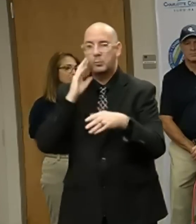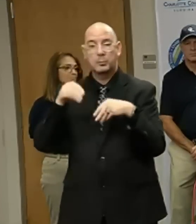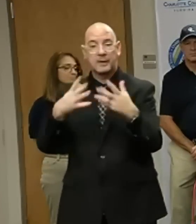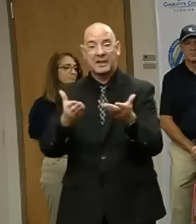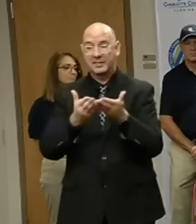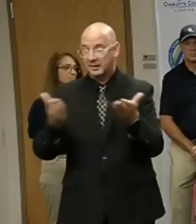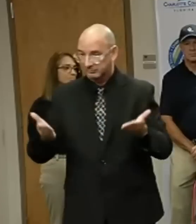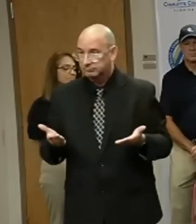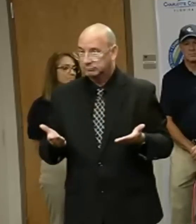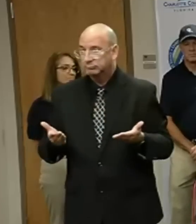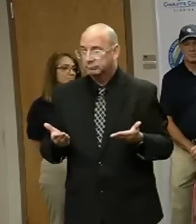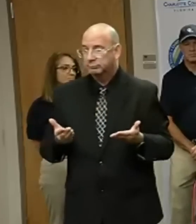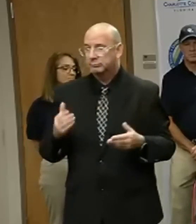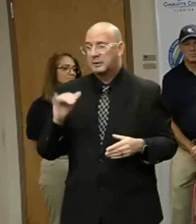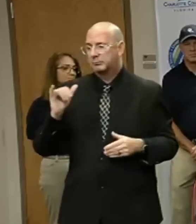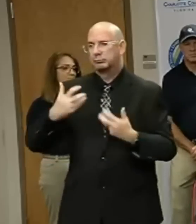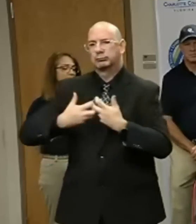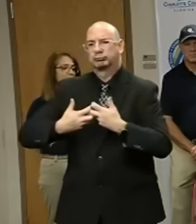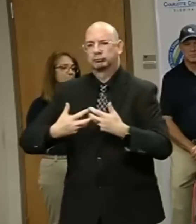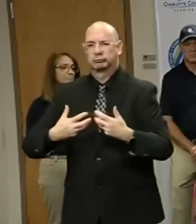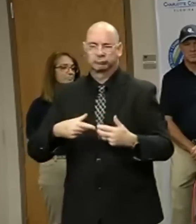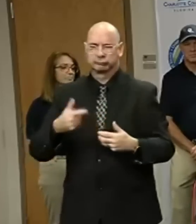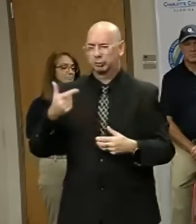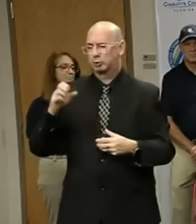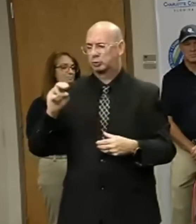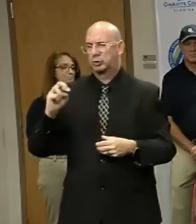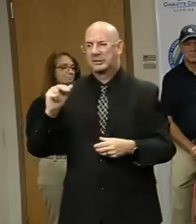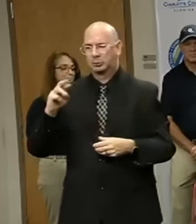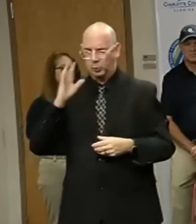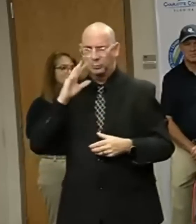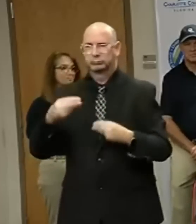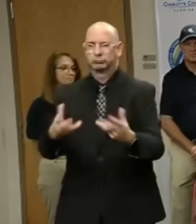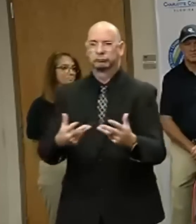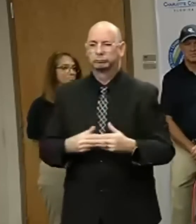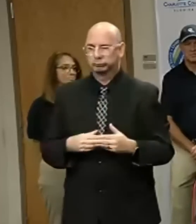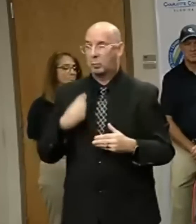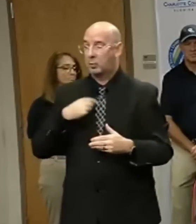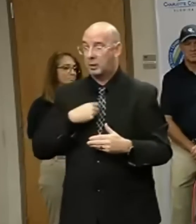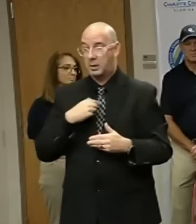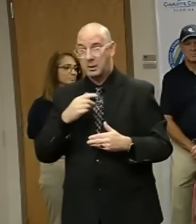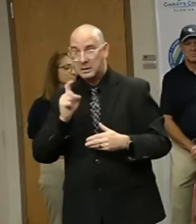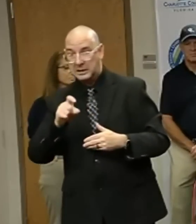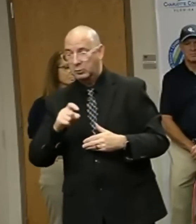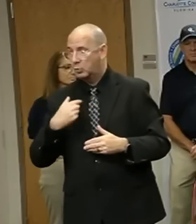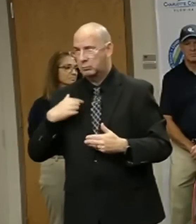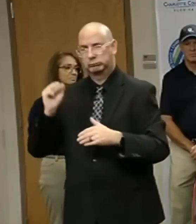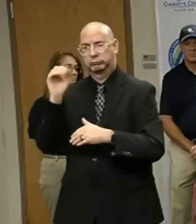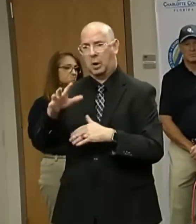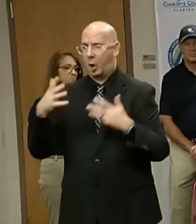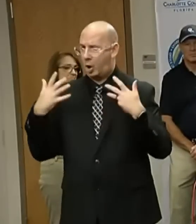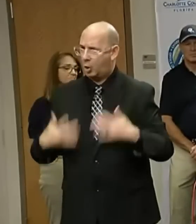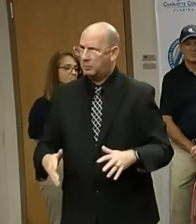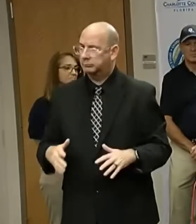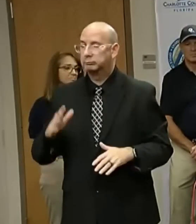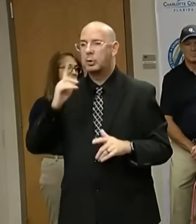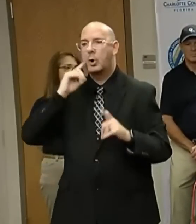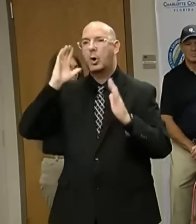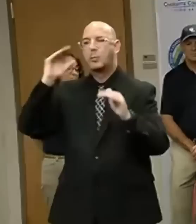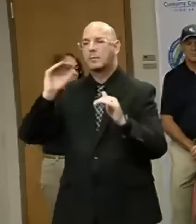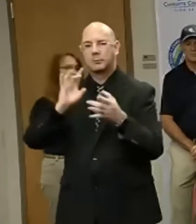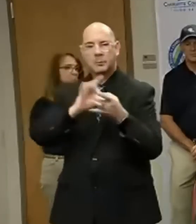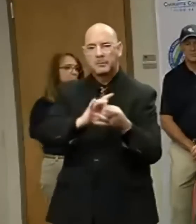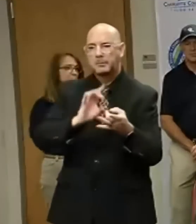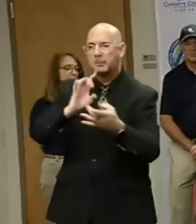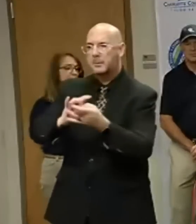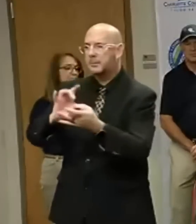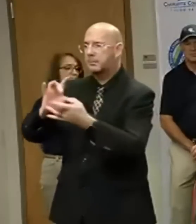generator, so that is already been sourced and already being mobilized. So we hope to have that here by midnight tonight on the generator at a minimum. The mechanic